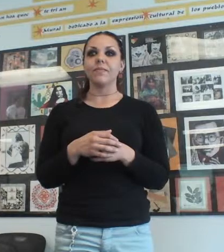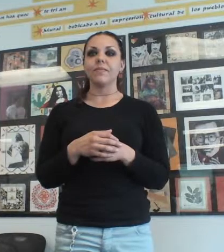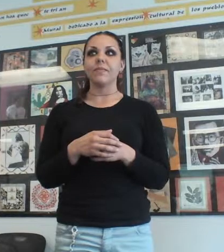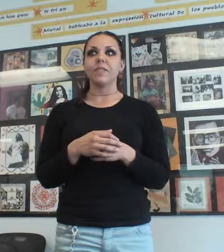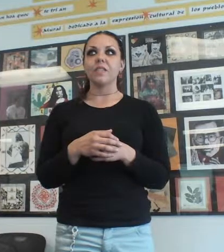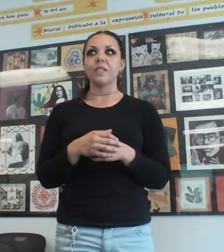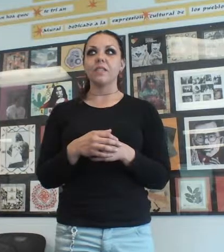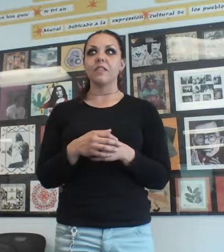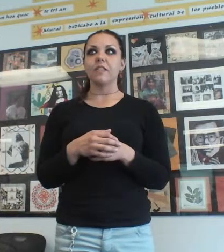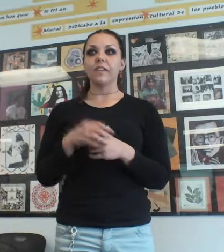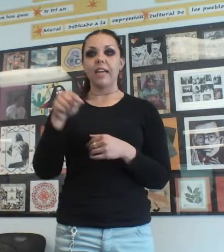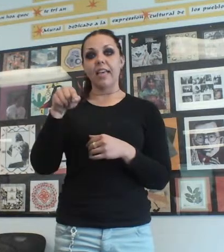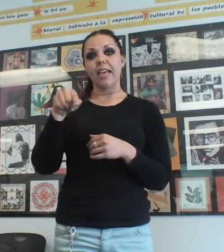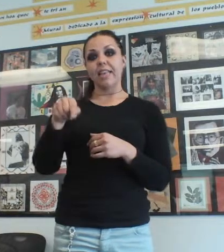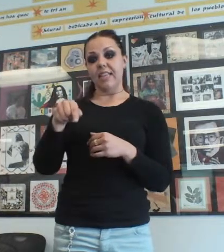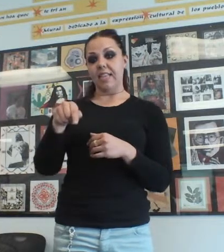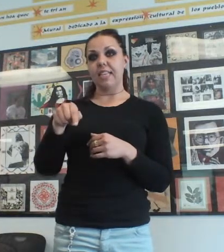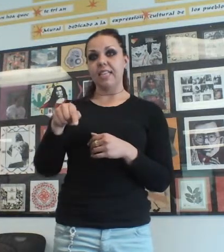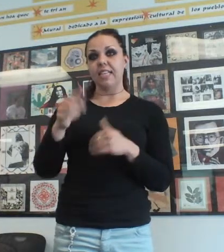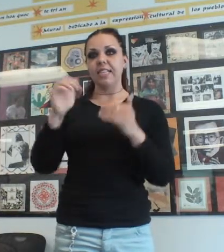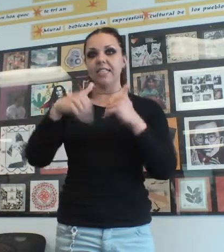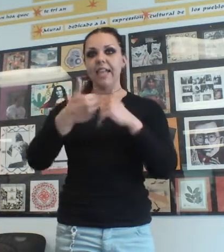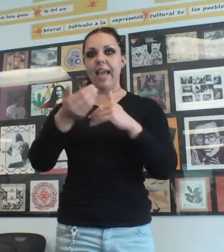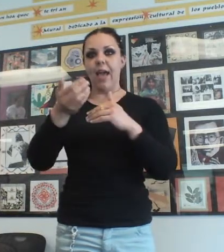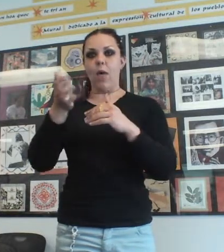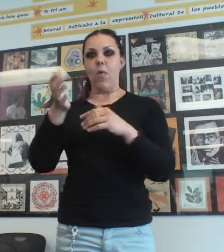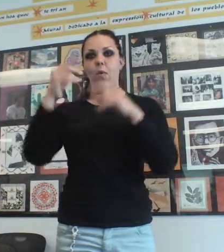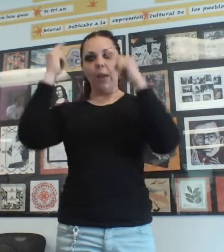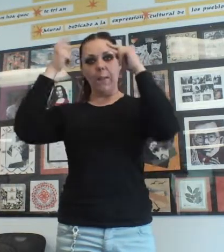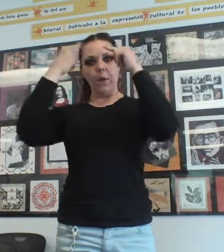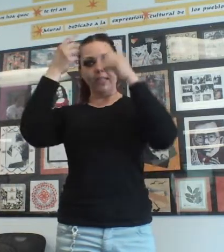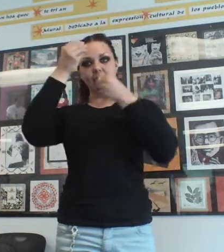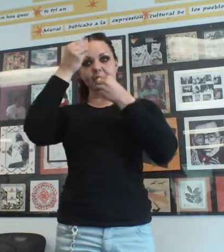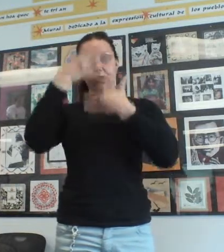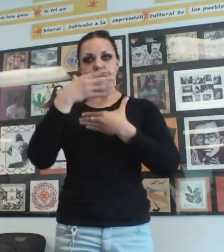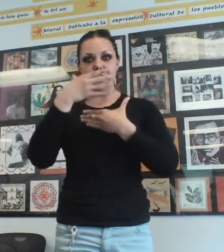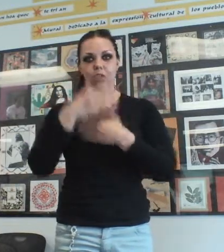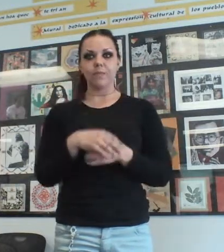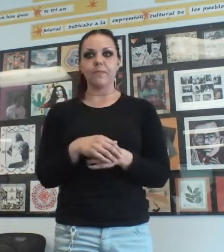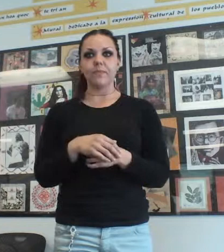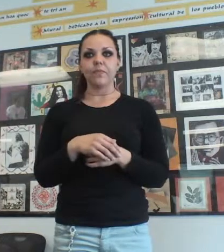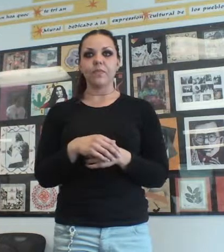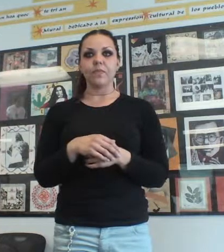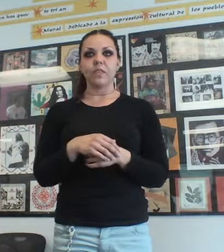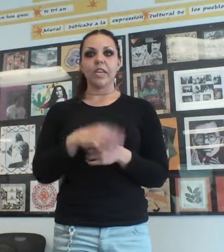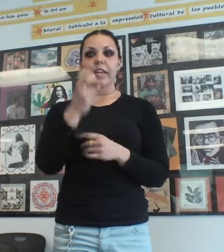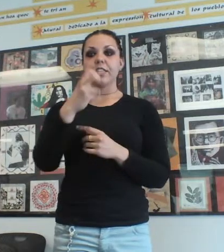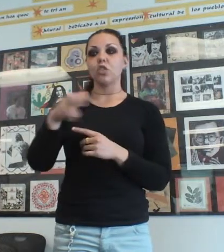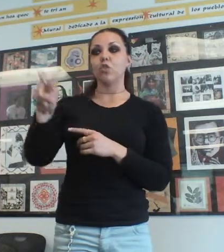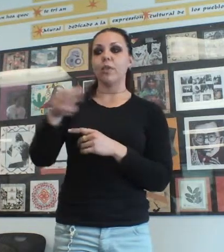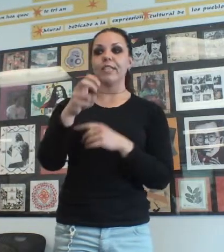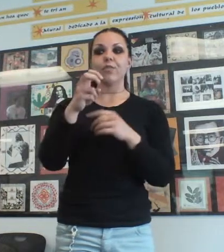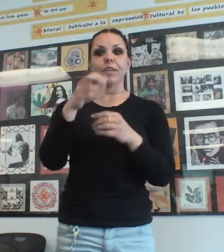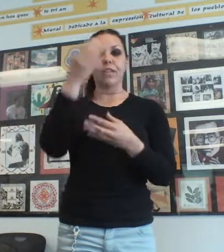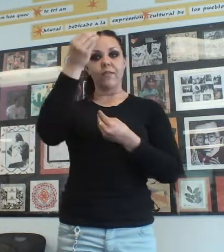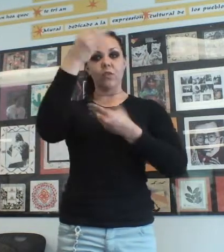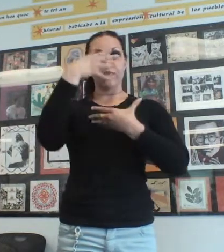that we process information. In order to transfer it from one language to another, it has to be clear and it has to make